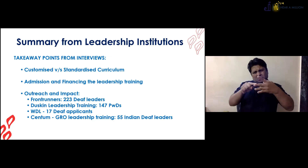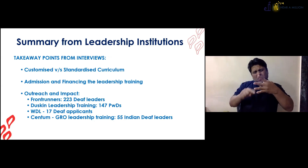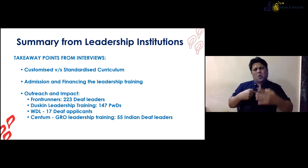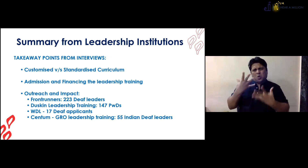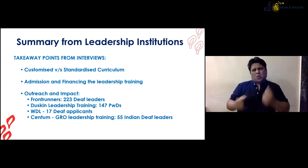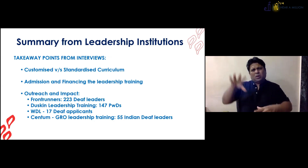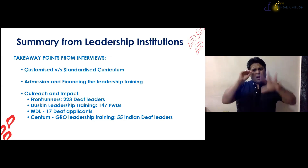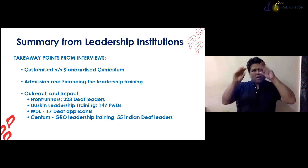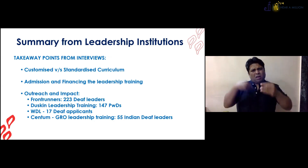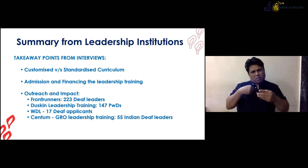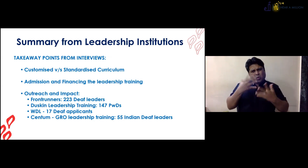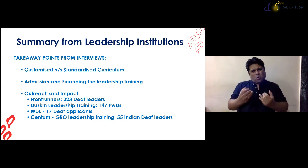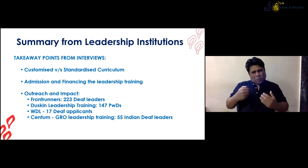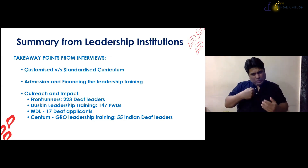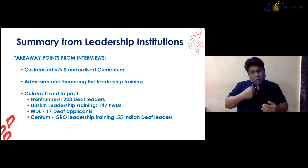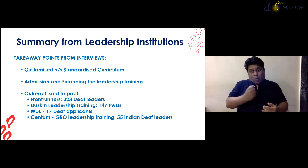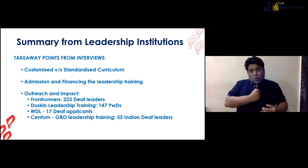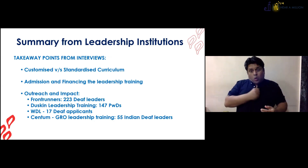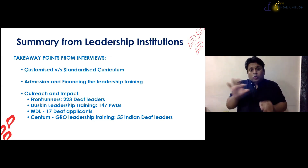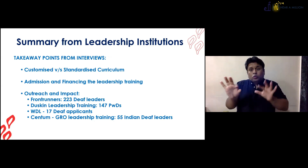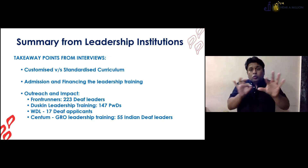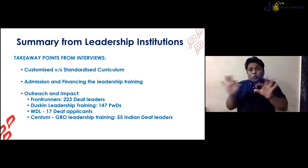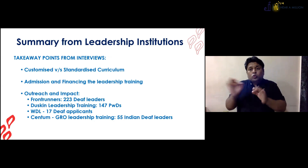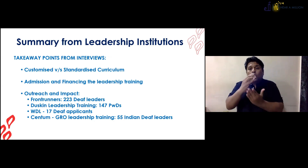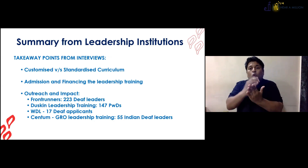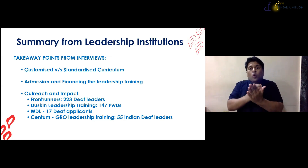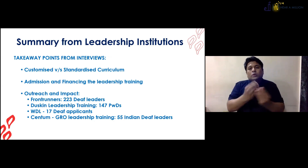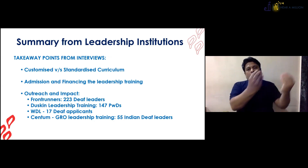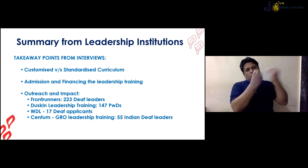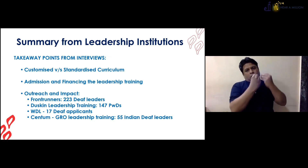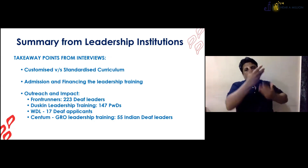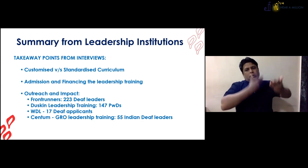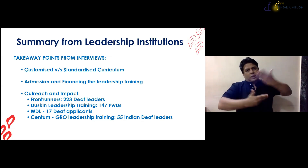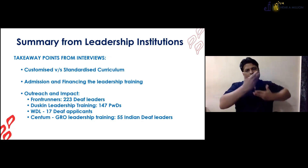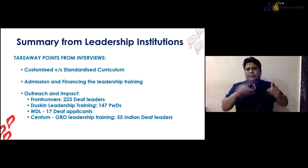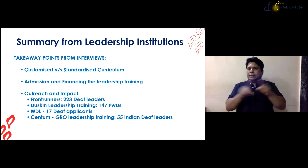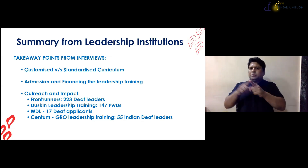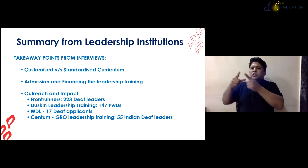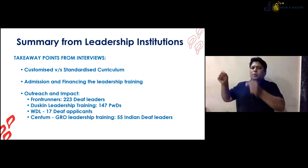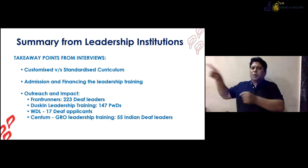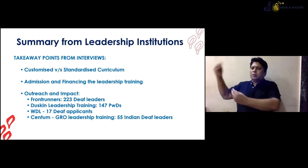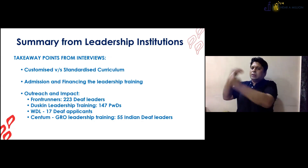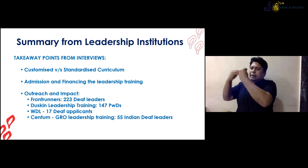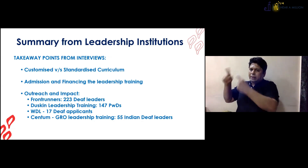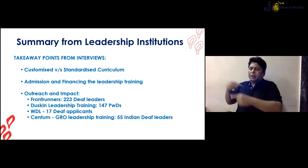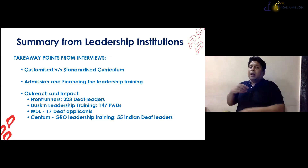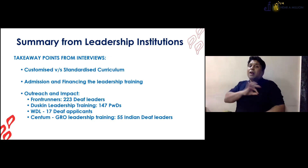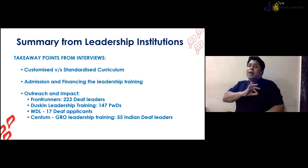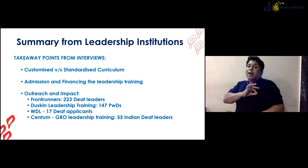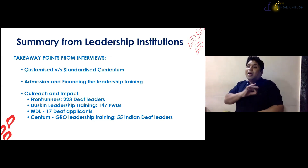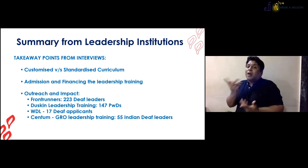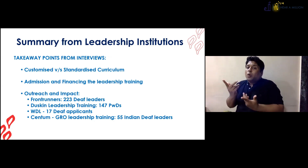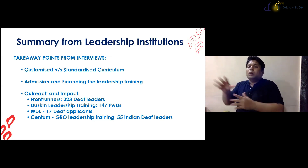I see that what are the problem areas in India, and I want to learn to how to fix them and all those things, so I will choose some courses and I will get trained